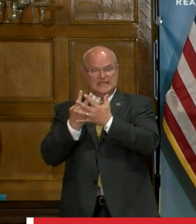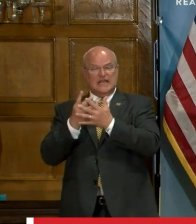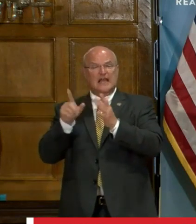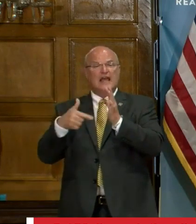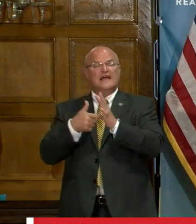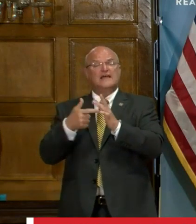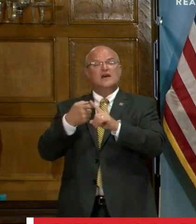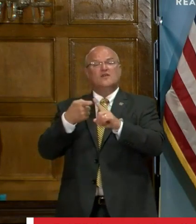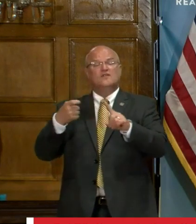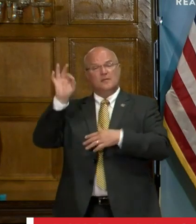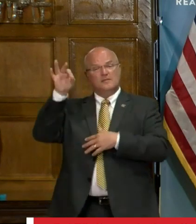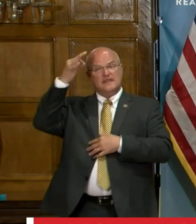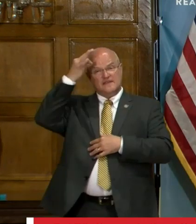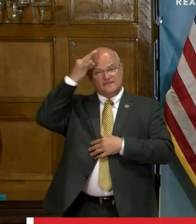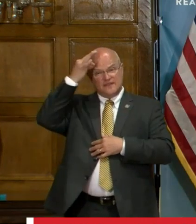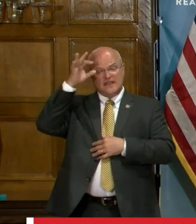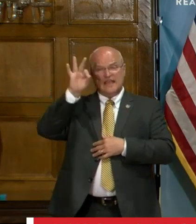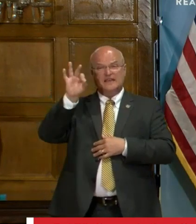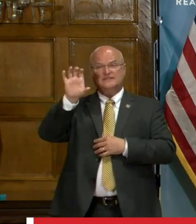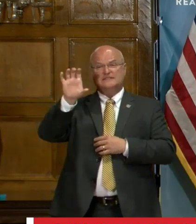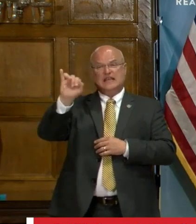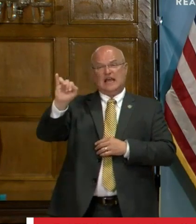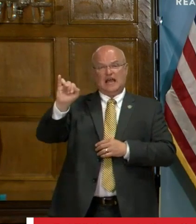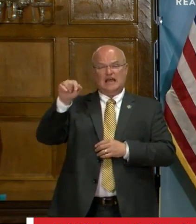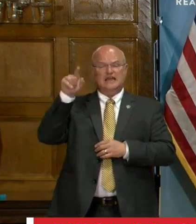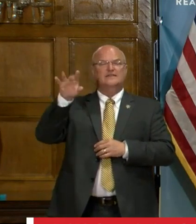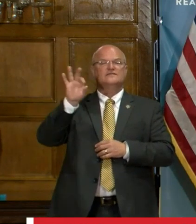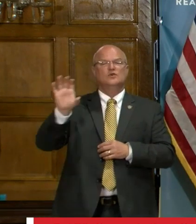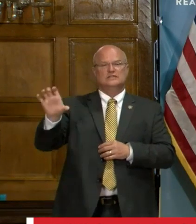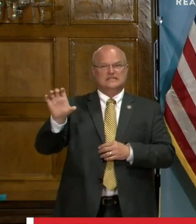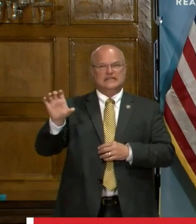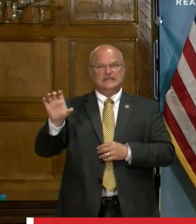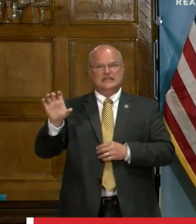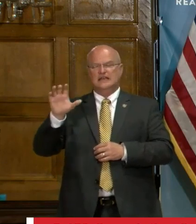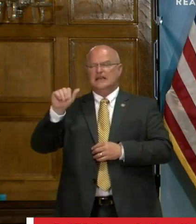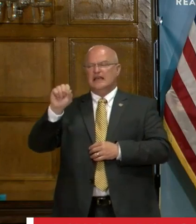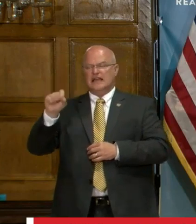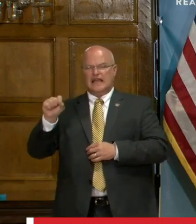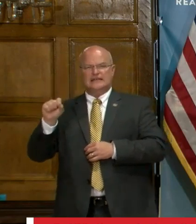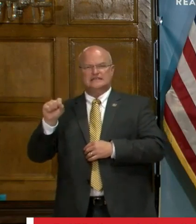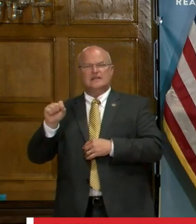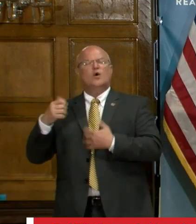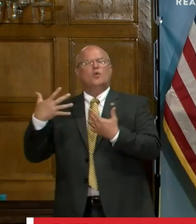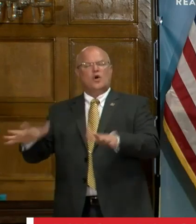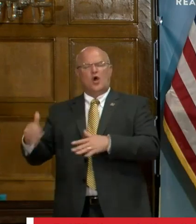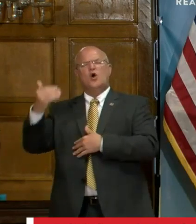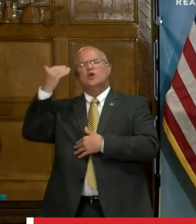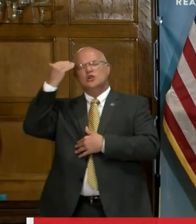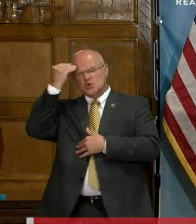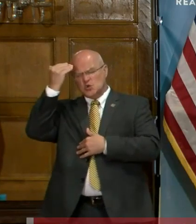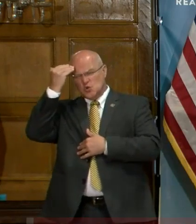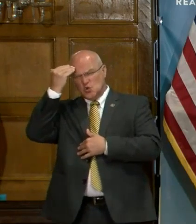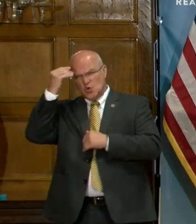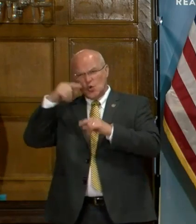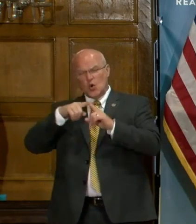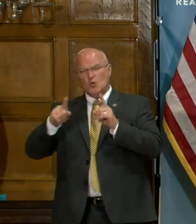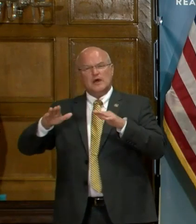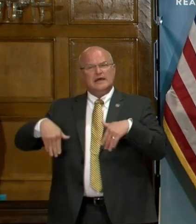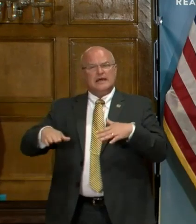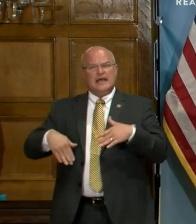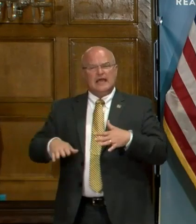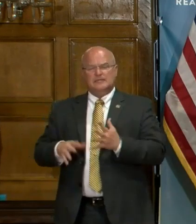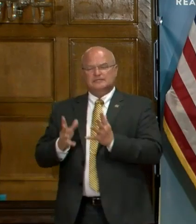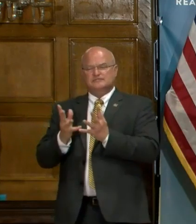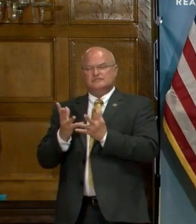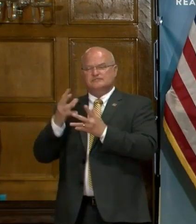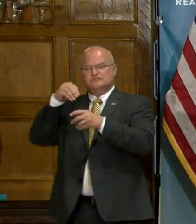these are from the Federal Correctional Institute in Forest City. These were cases we already knew about, but they had not